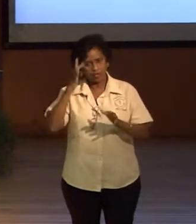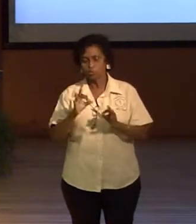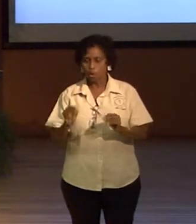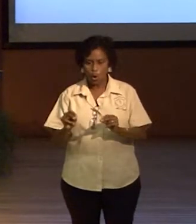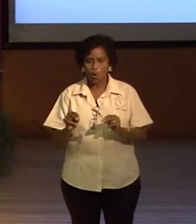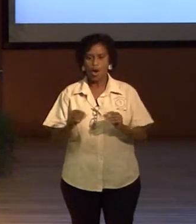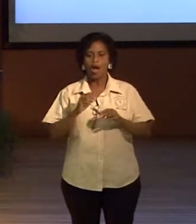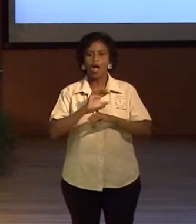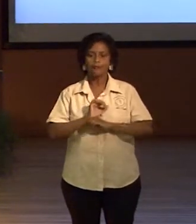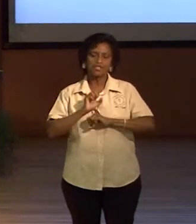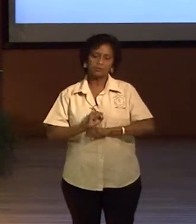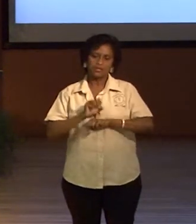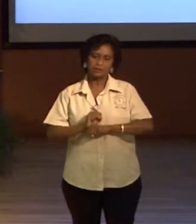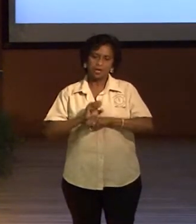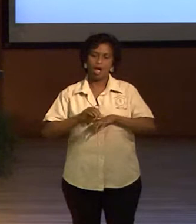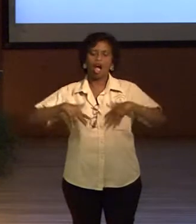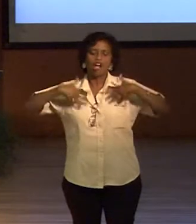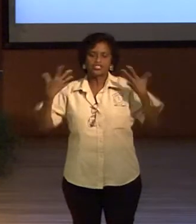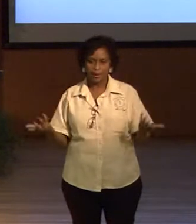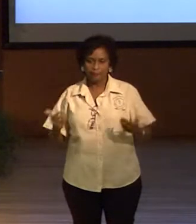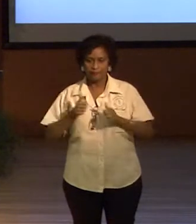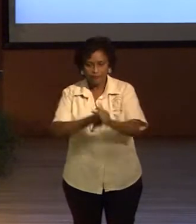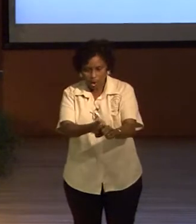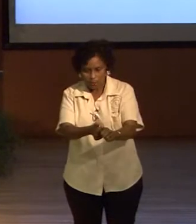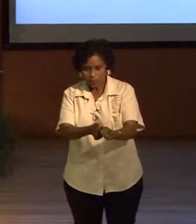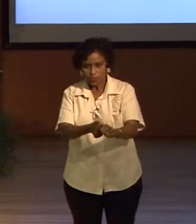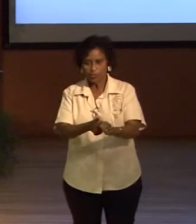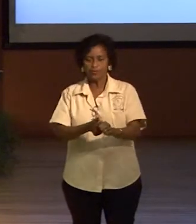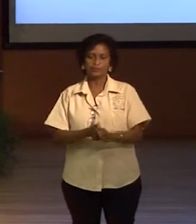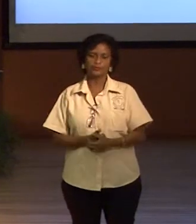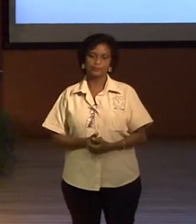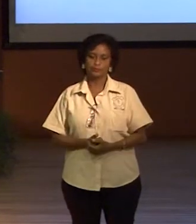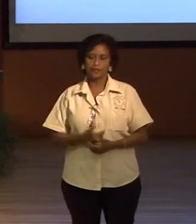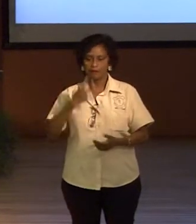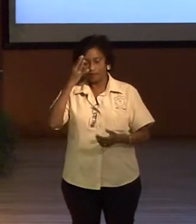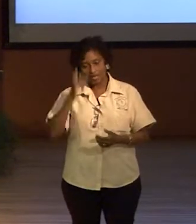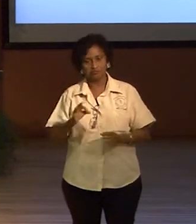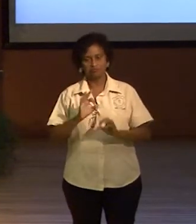how we act and how we behave is related to these